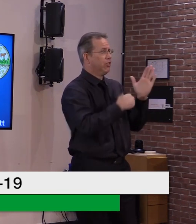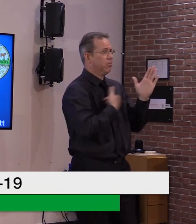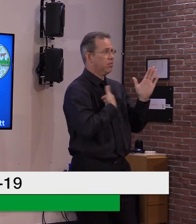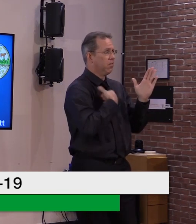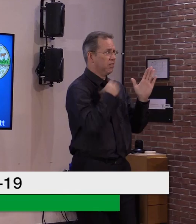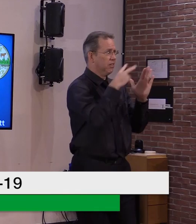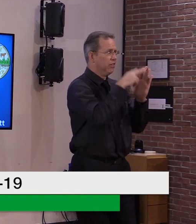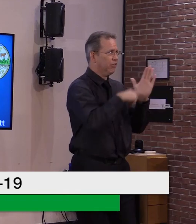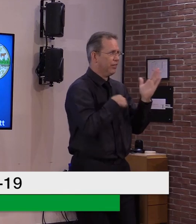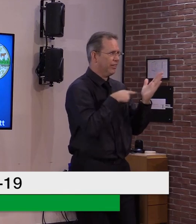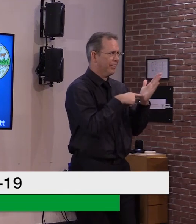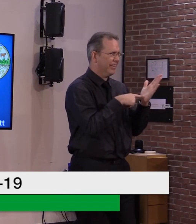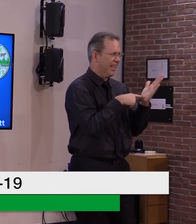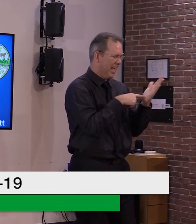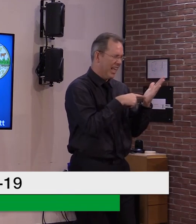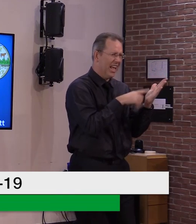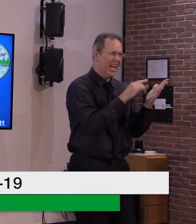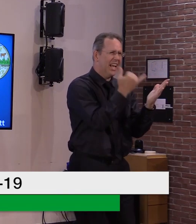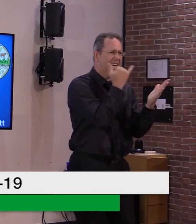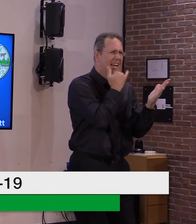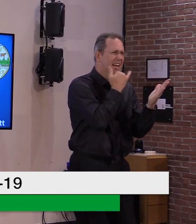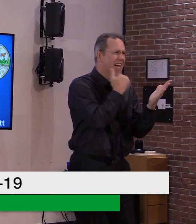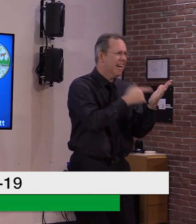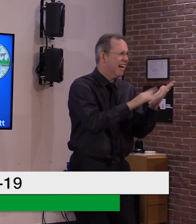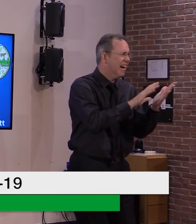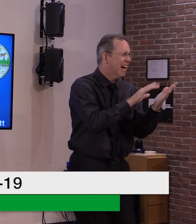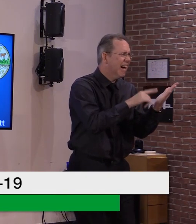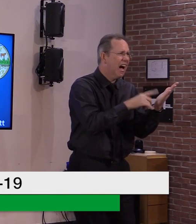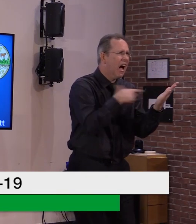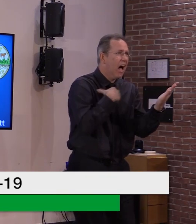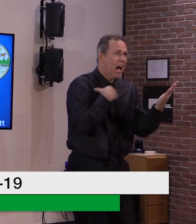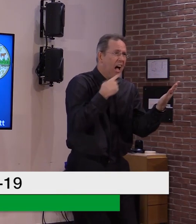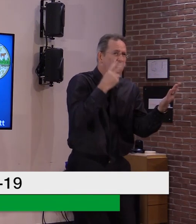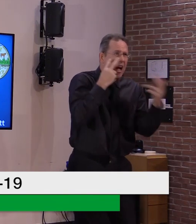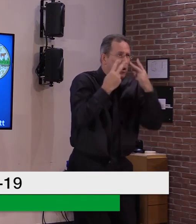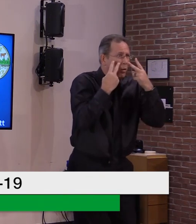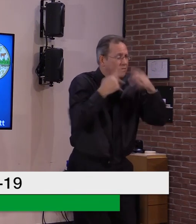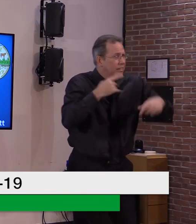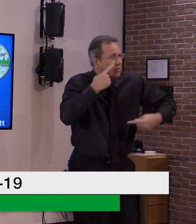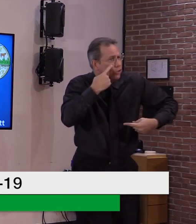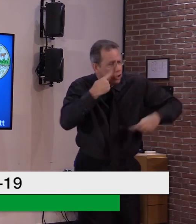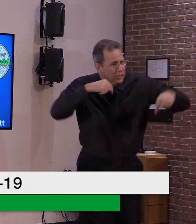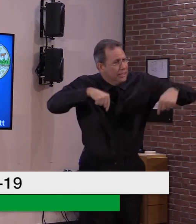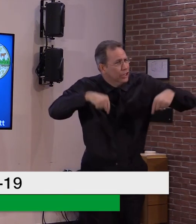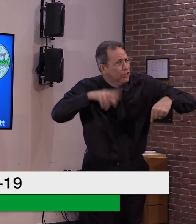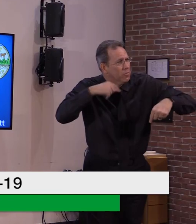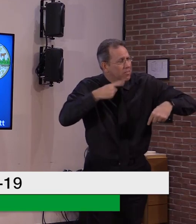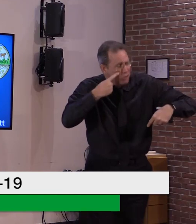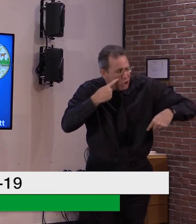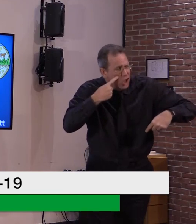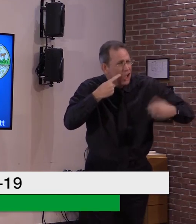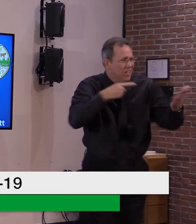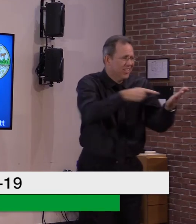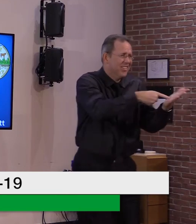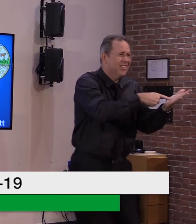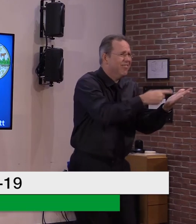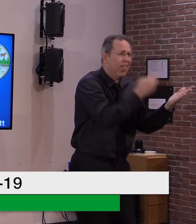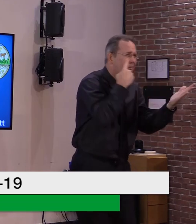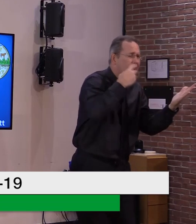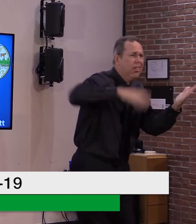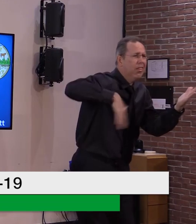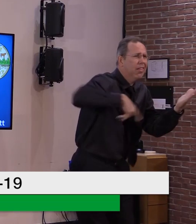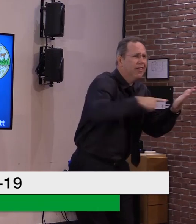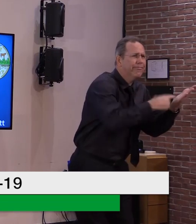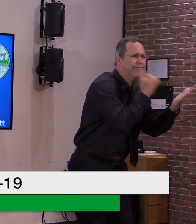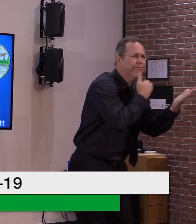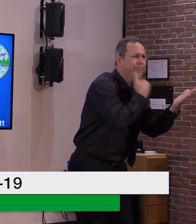they really weren't on the ground here in vermont what works in new york city or what works in california doesn't necessarily work here and